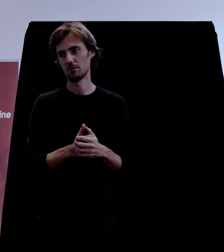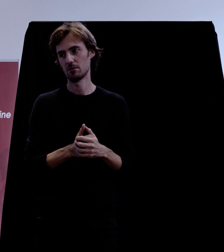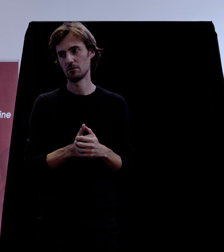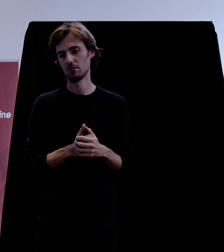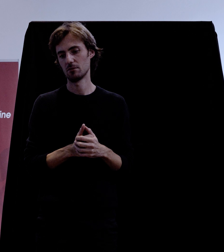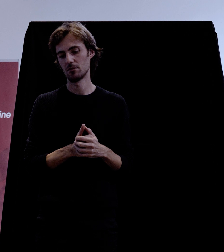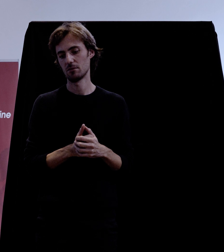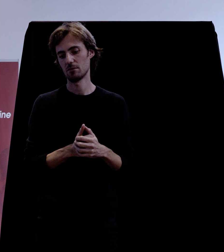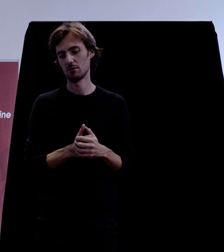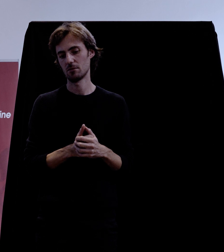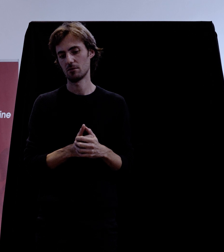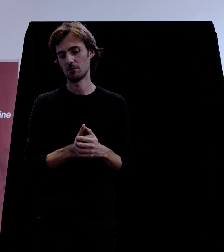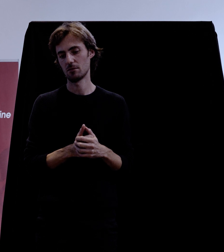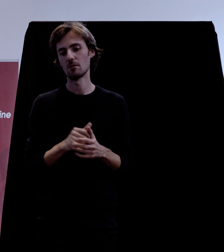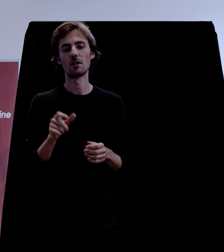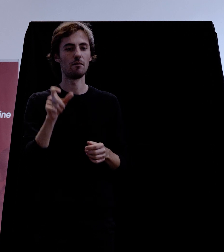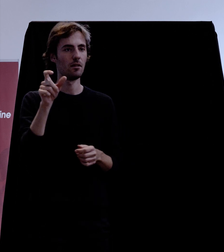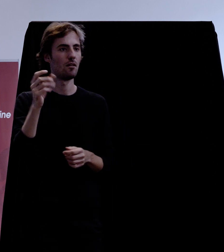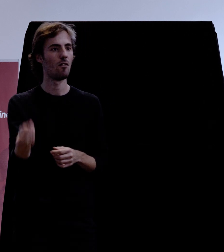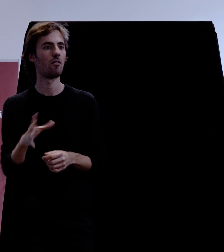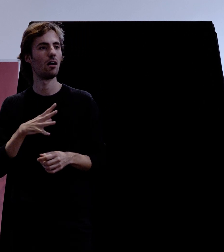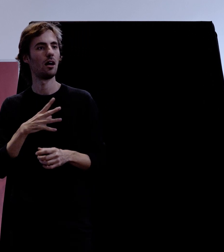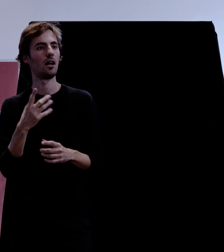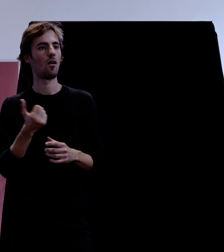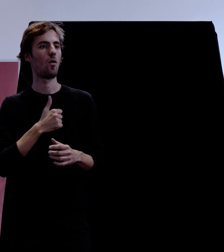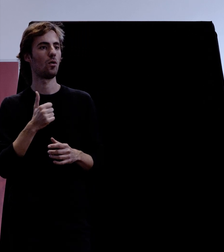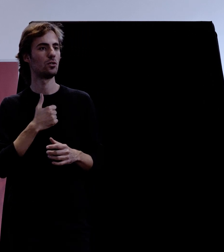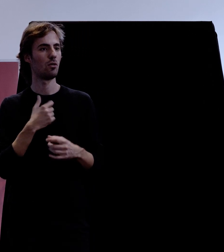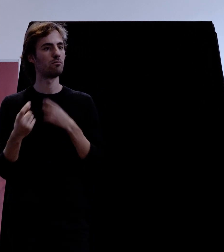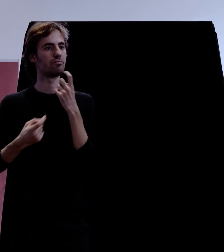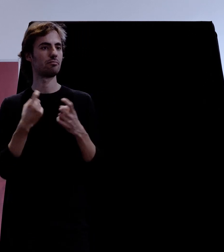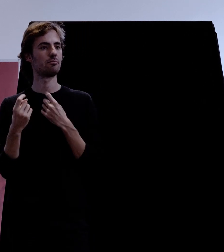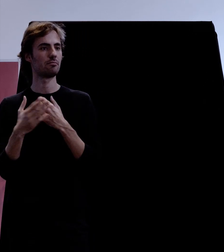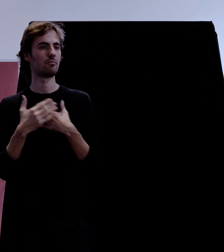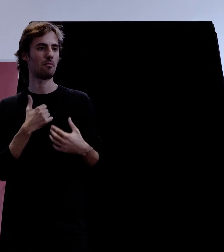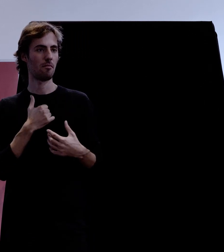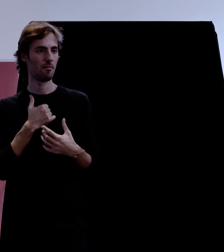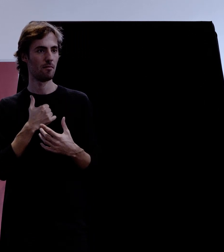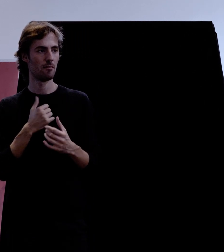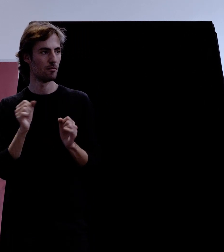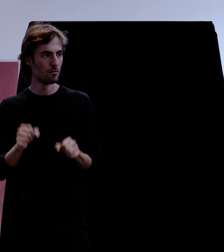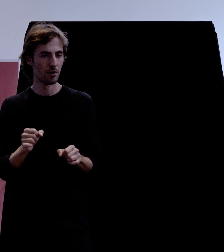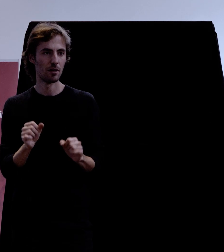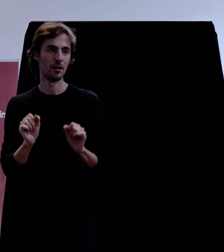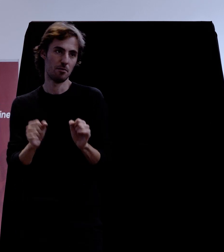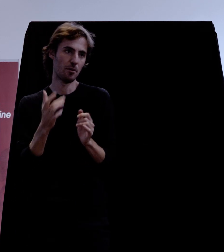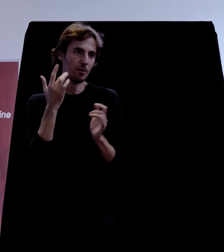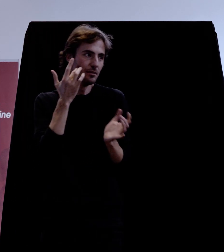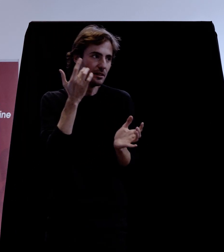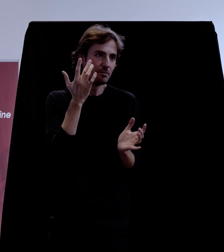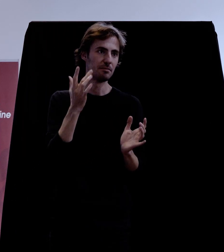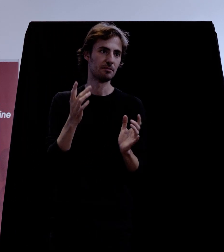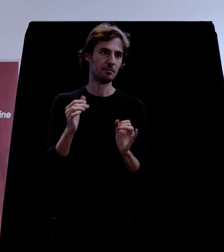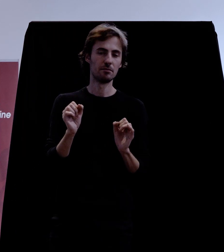back of their hands or fingers, shyness, and they avoid direct gaze at somebody. So